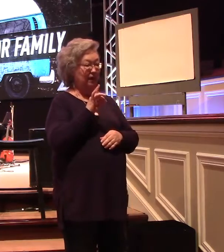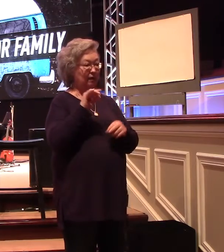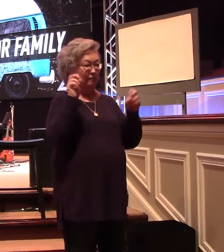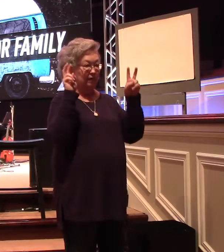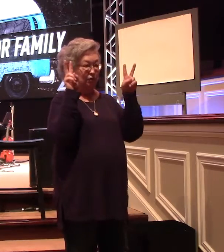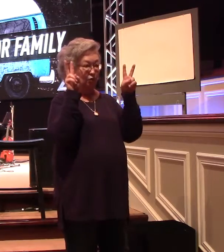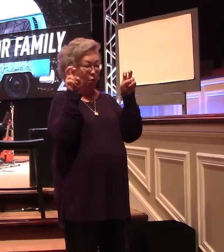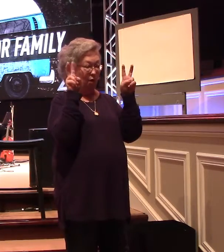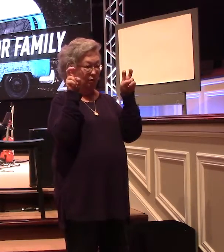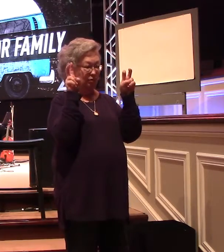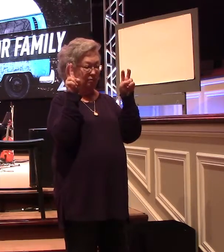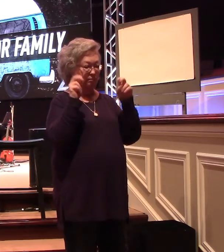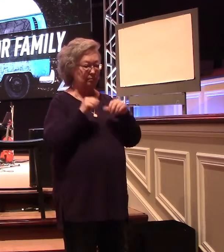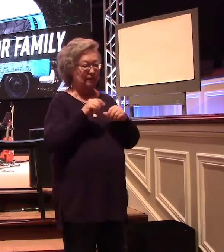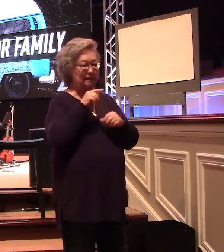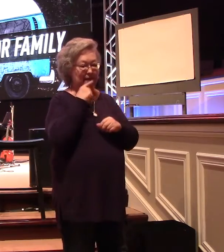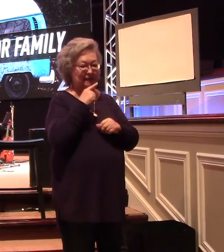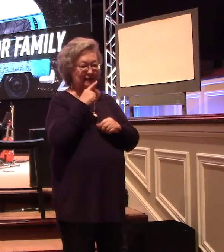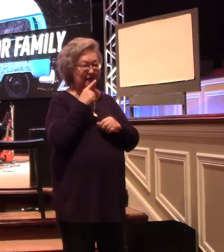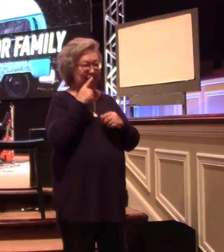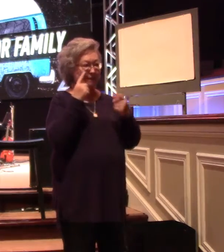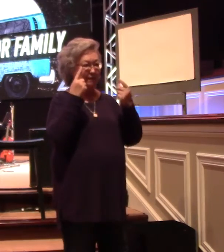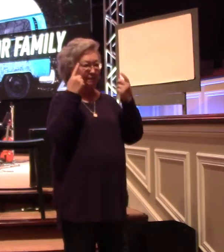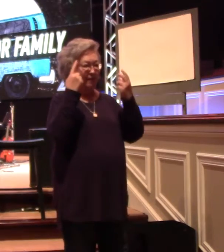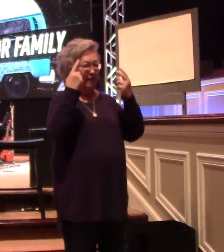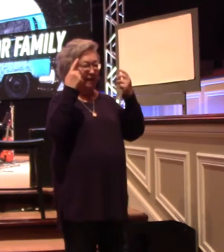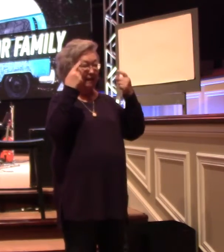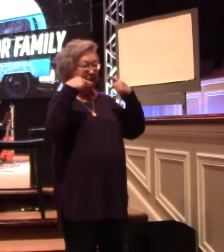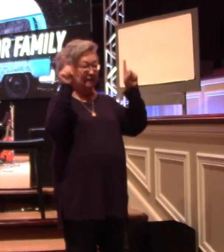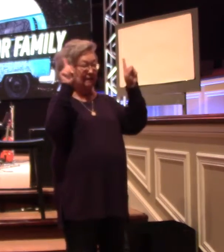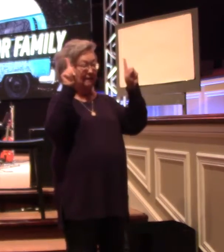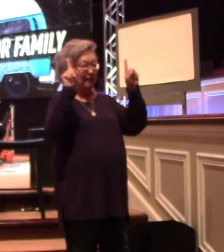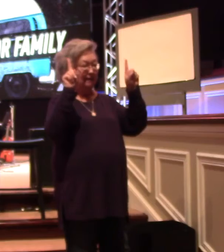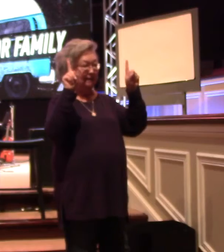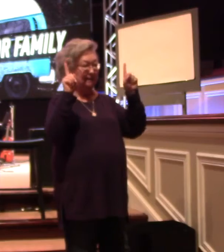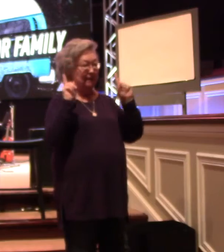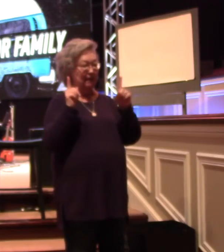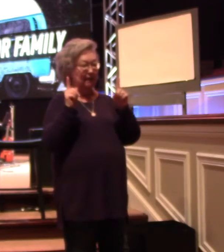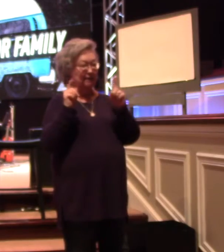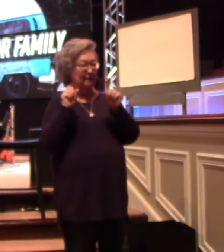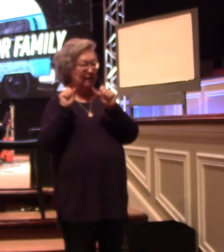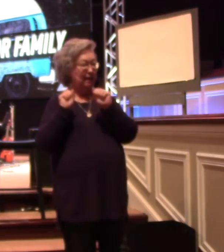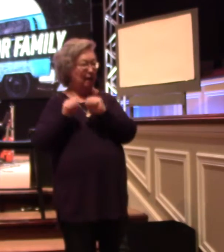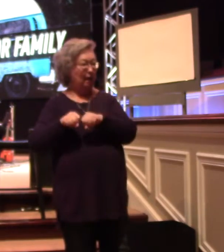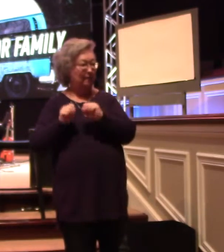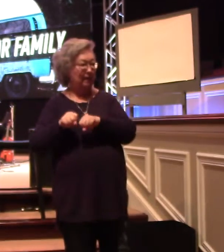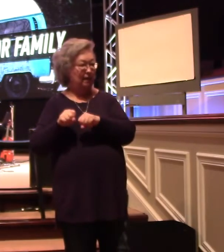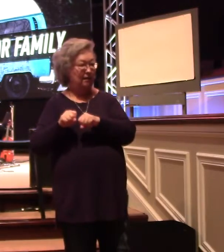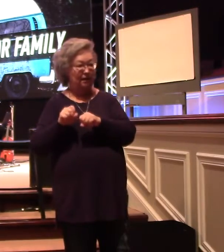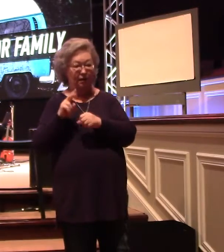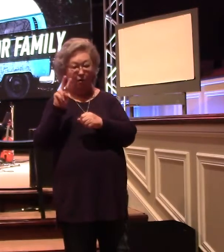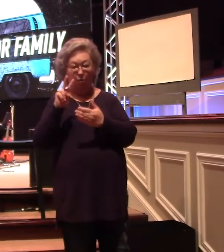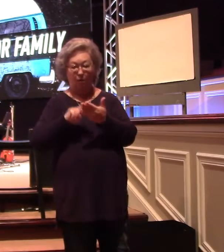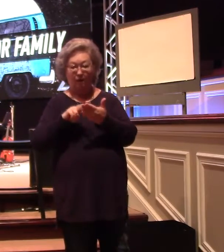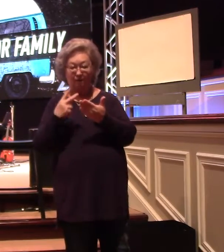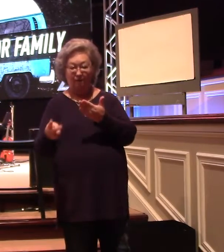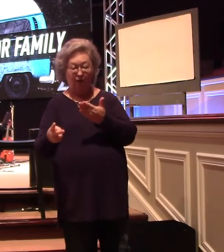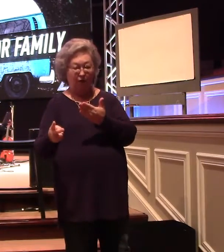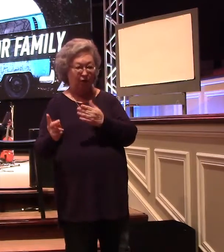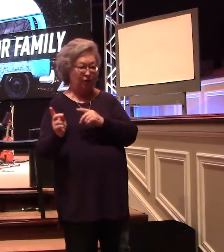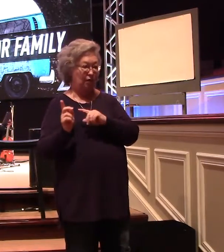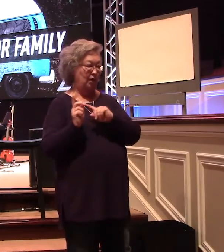ago. It says this: success is the ability to go from one failure to another with no loss of